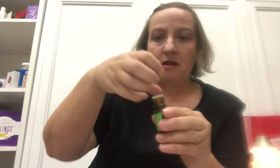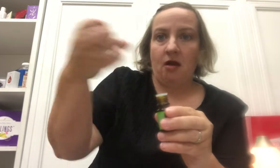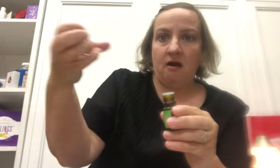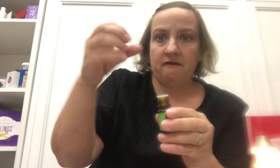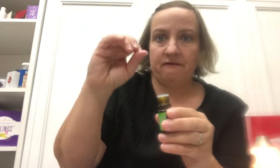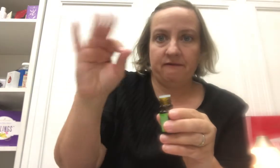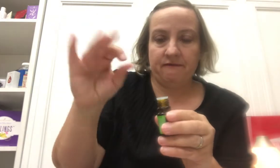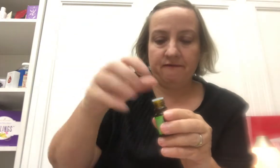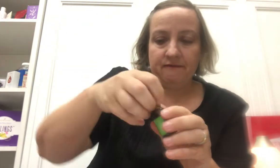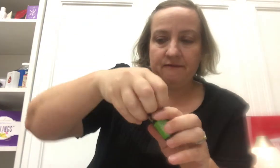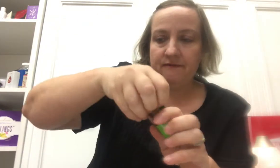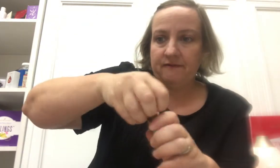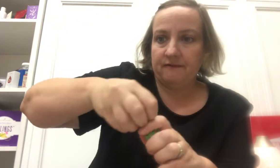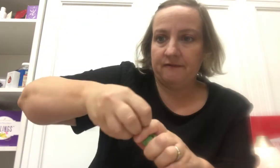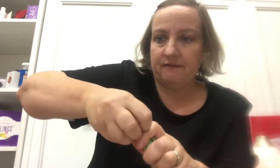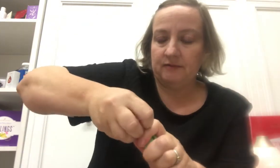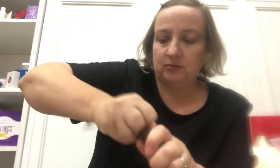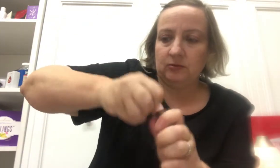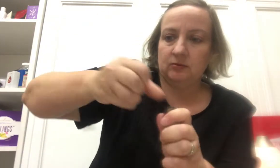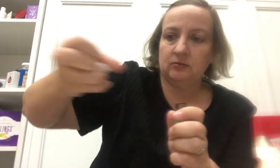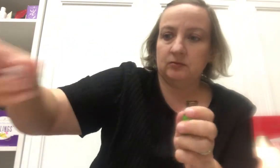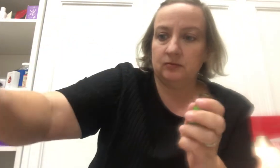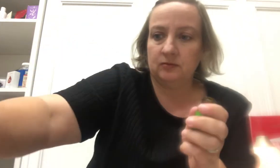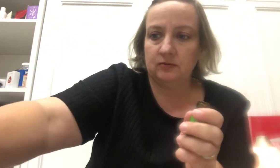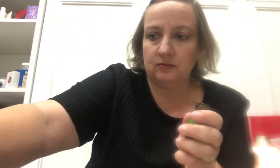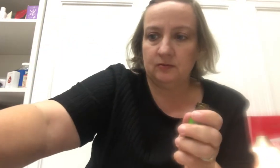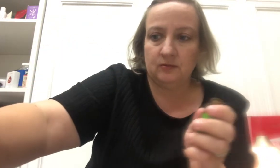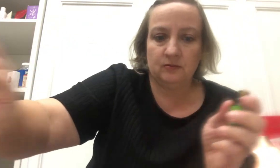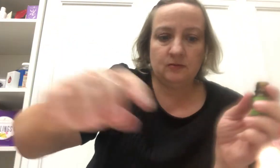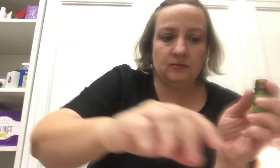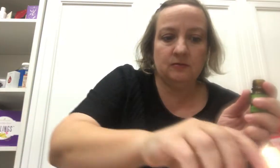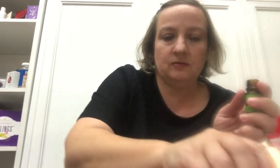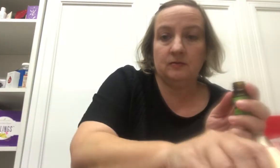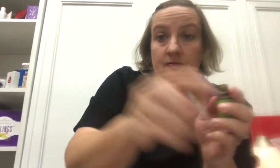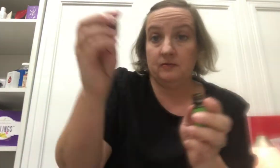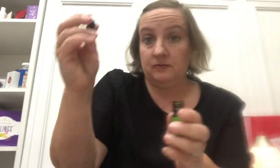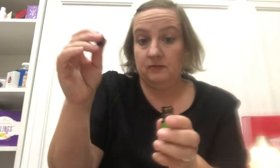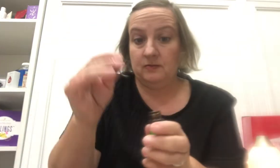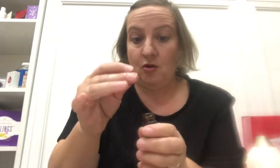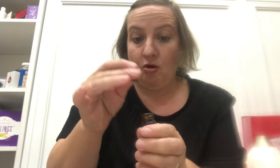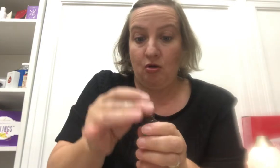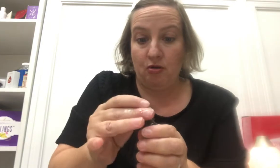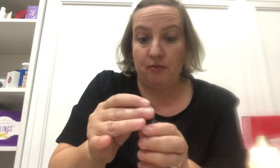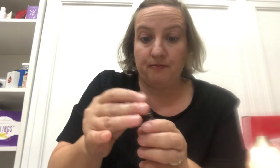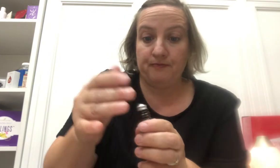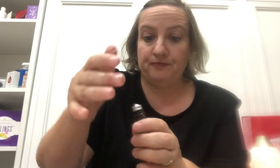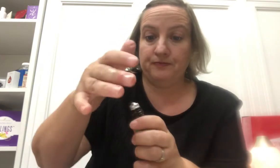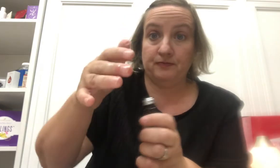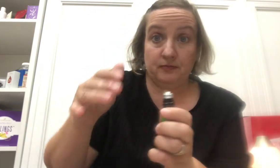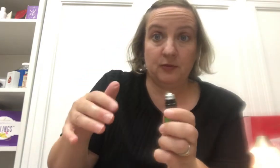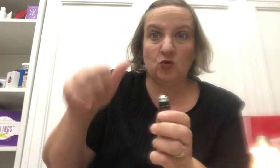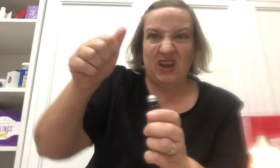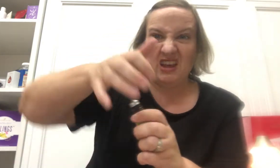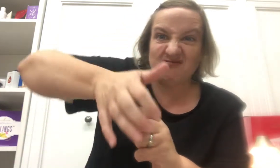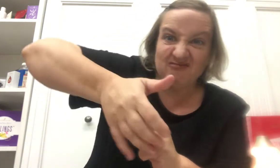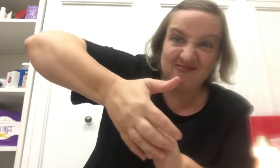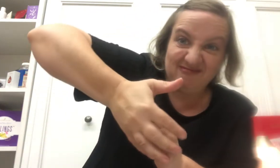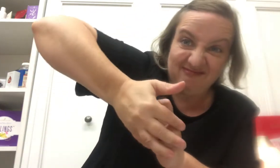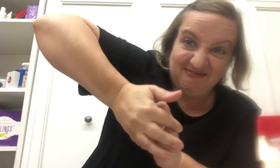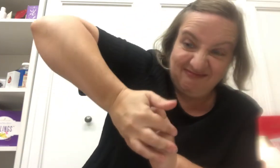So again, you can take off this clear orifice reducer and add a roller ball. And you